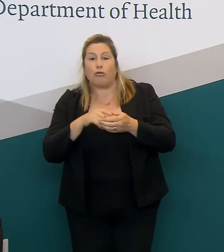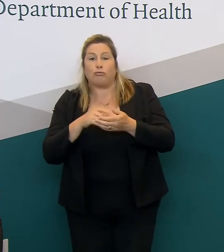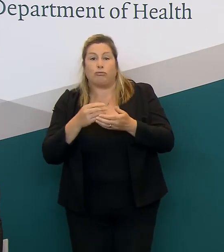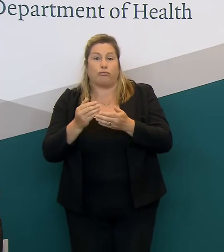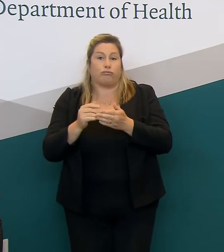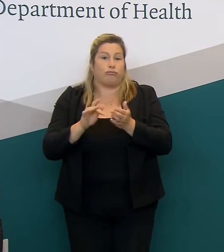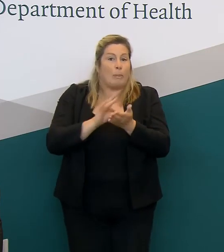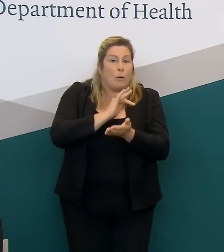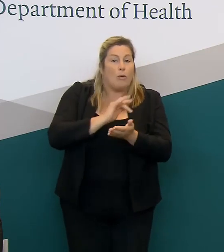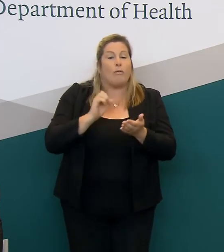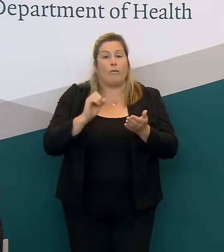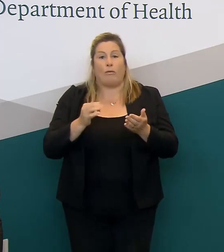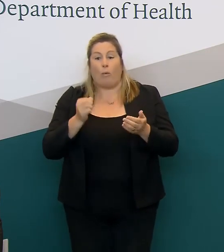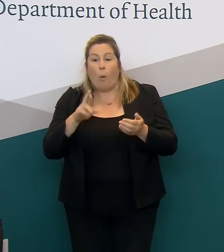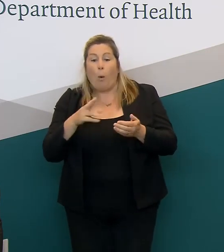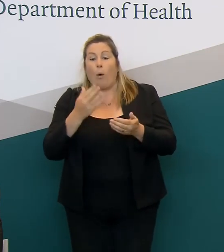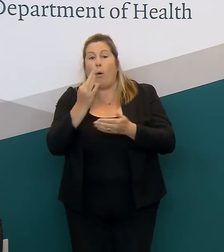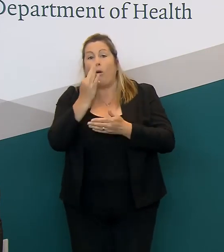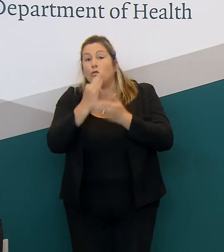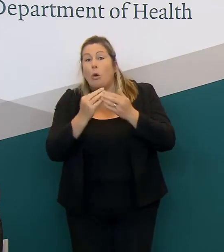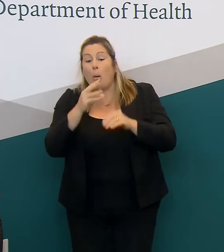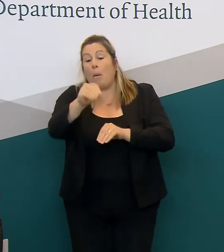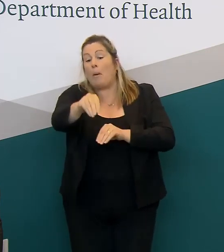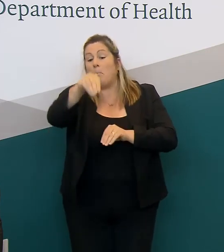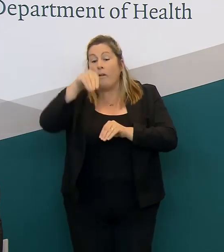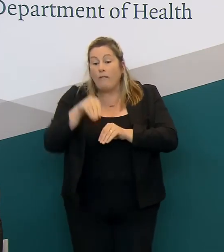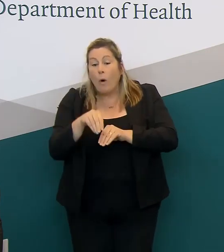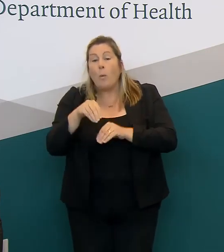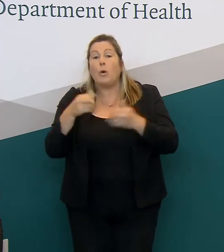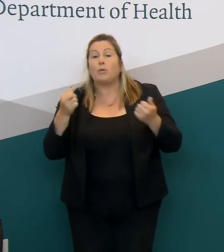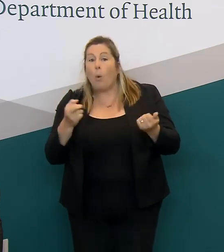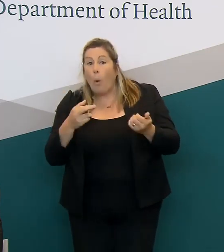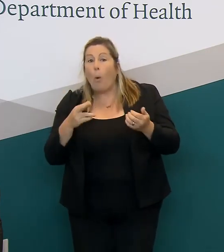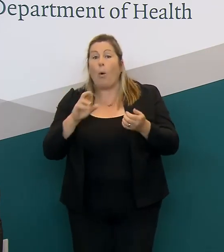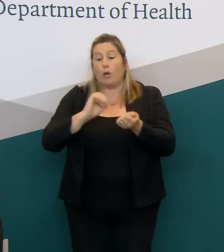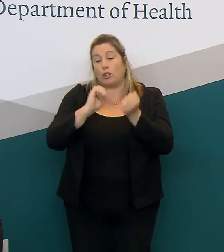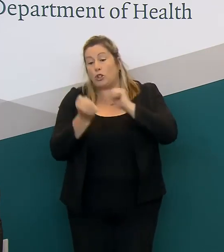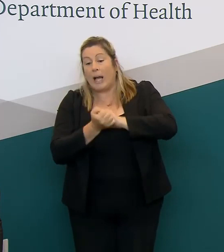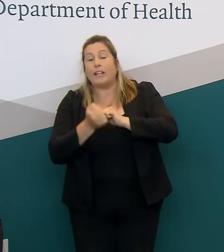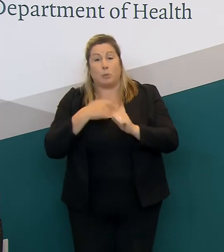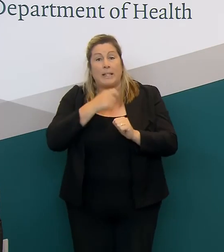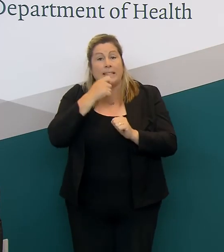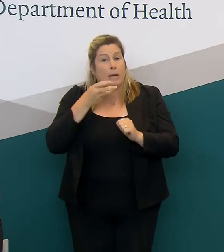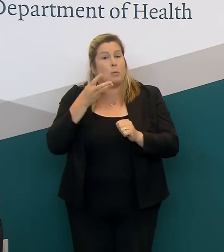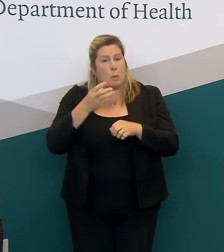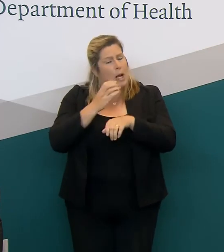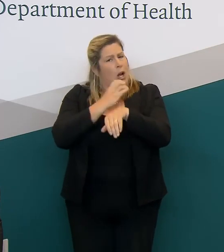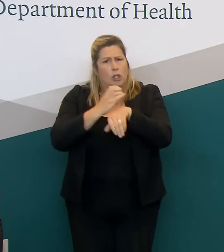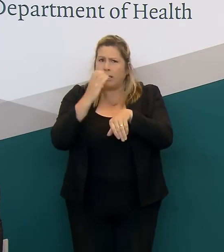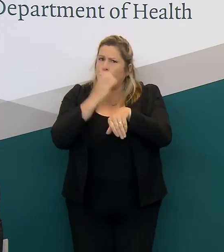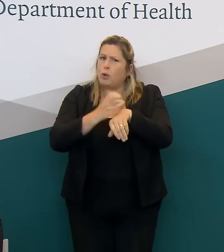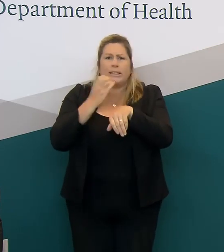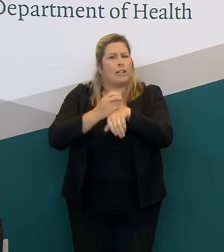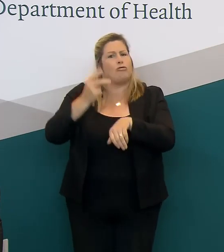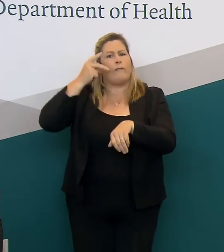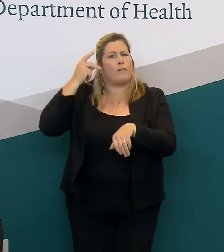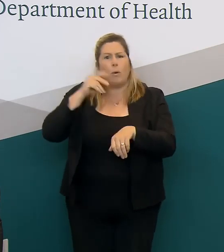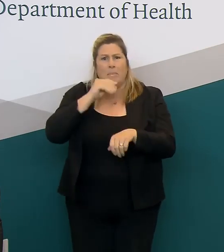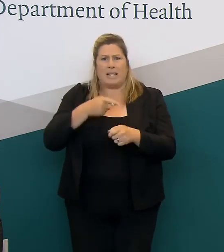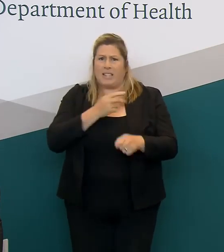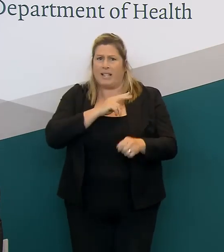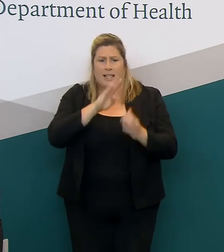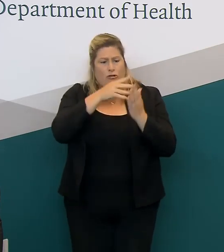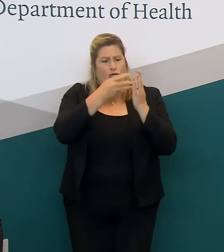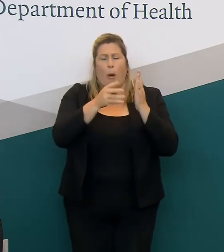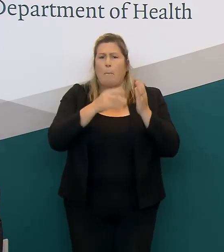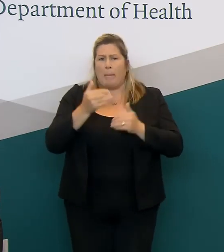measure, or for example, to change our view in terms of how things are provided for in terms of phasing. We say that all along, we don't see the roadmap as a